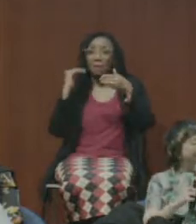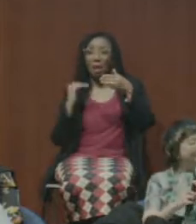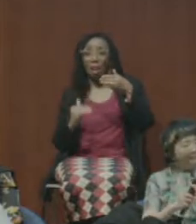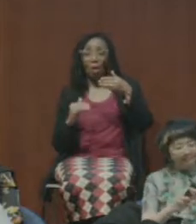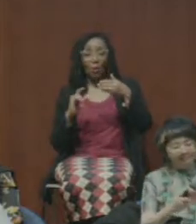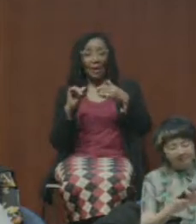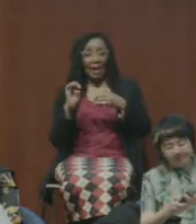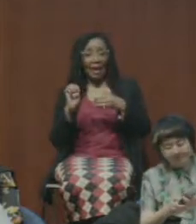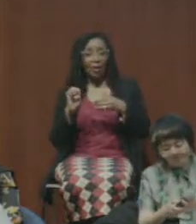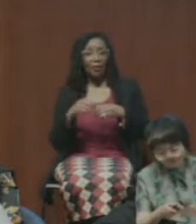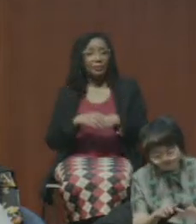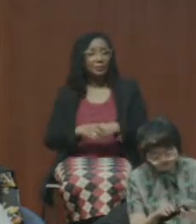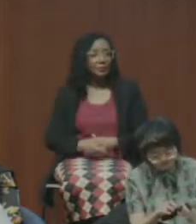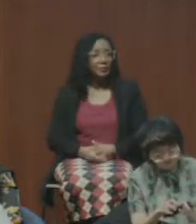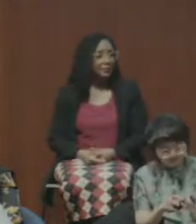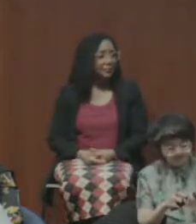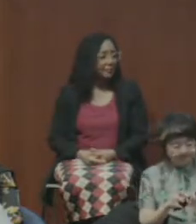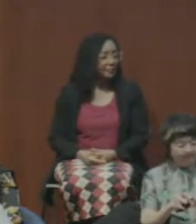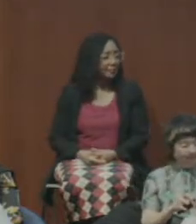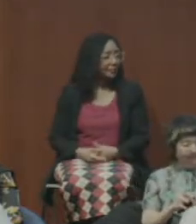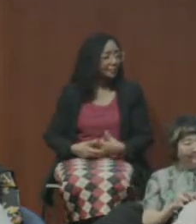below.